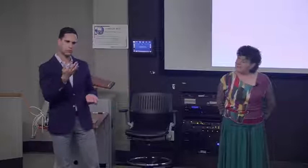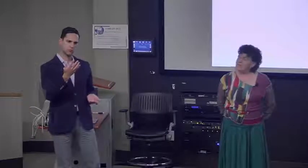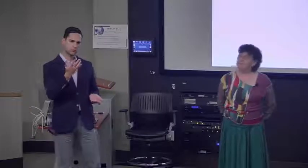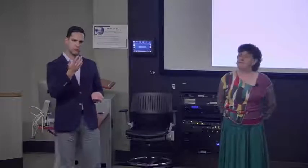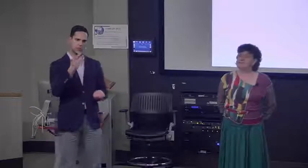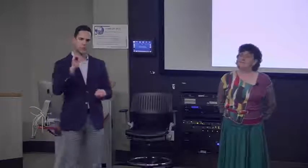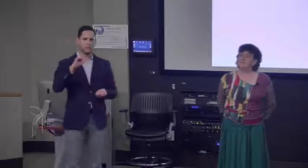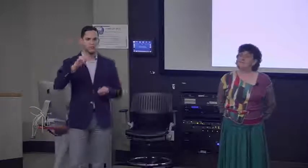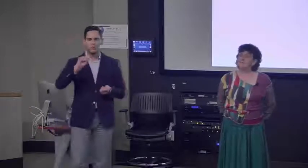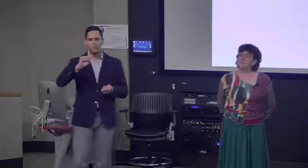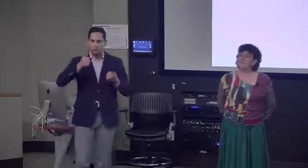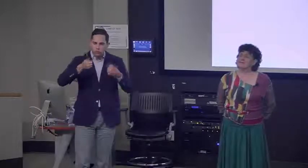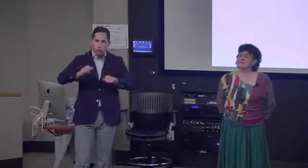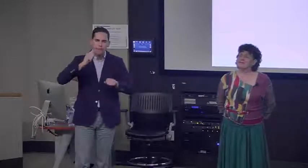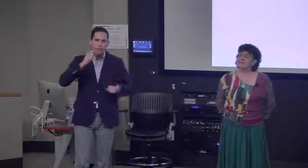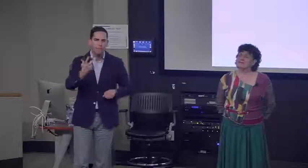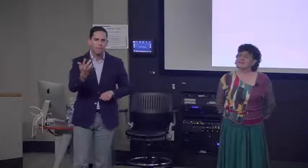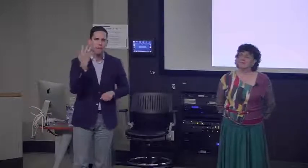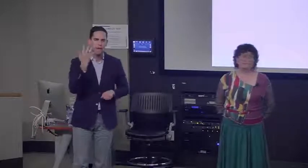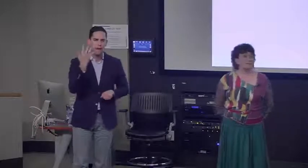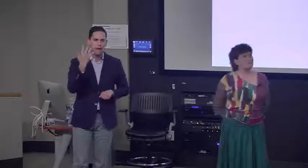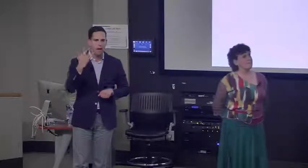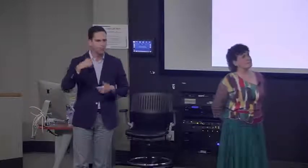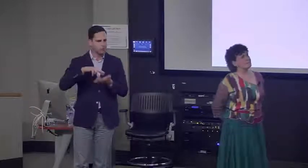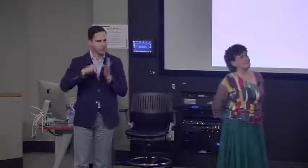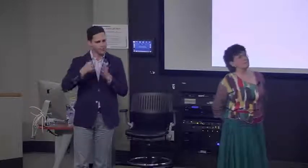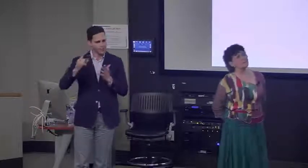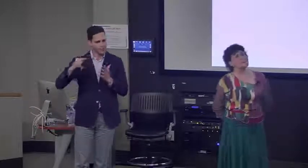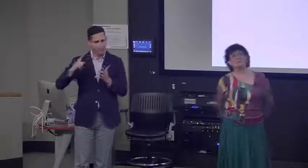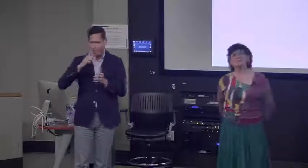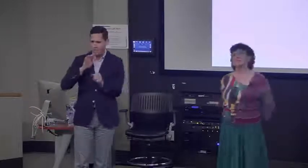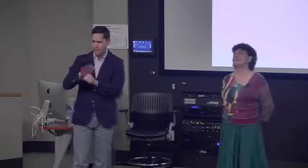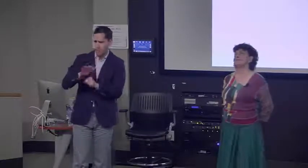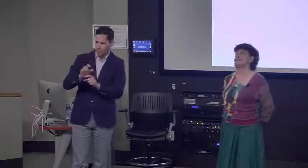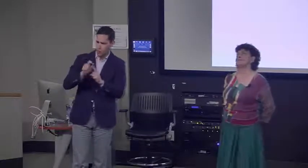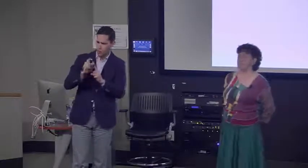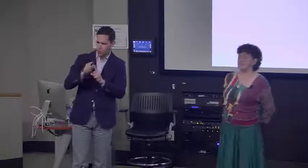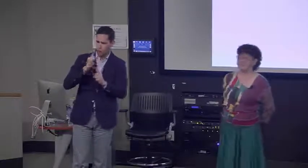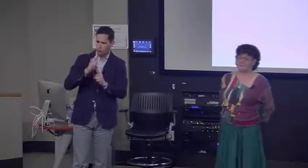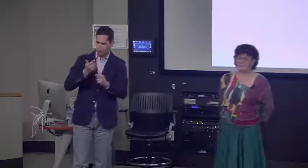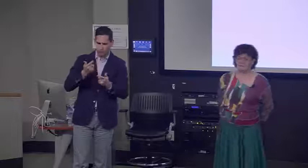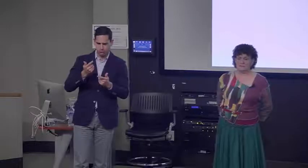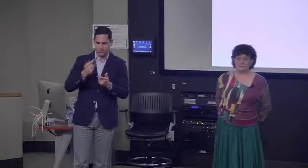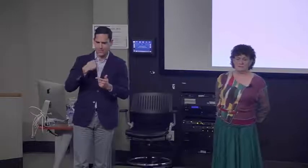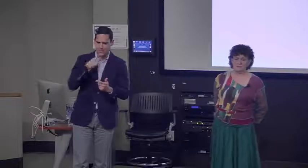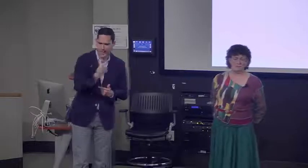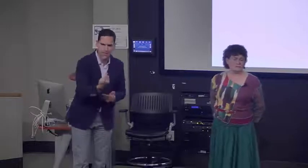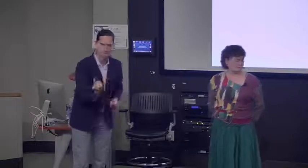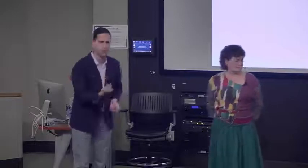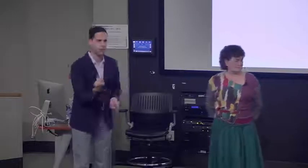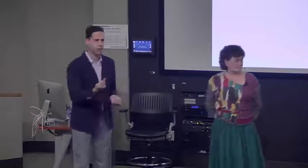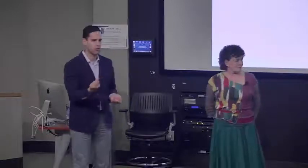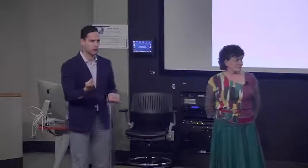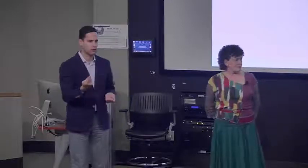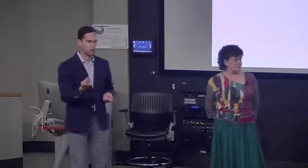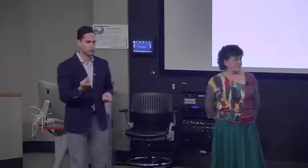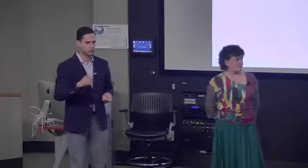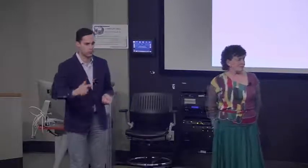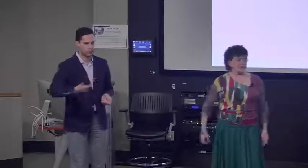Five. So the problem we had, I think, is that we got into a